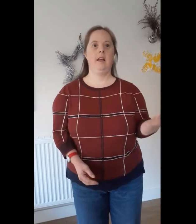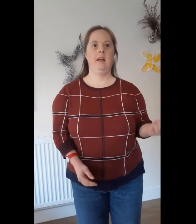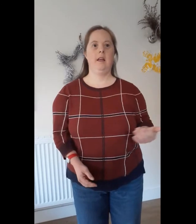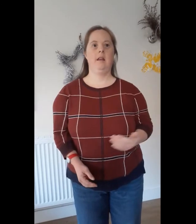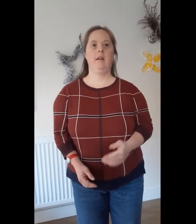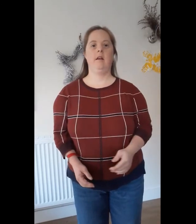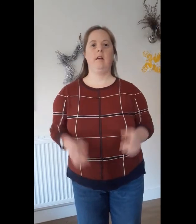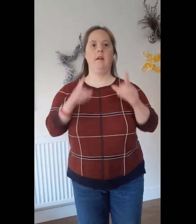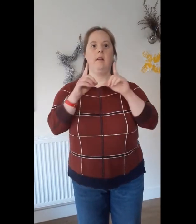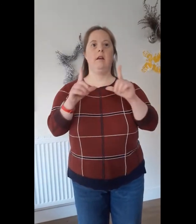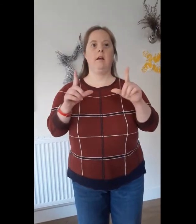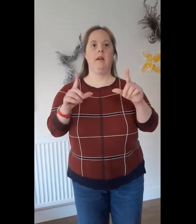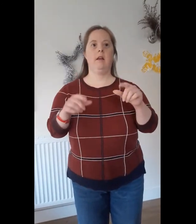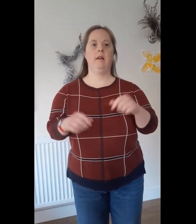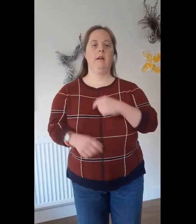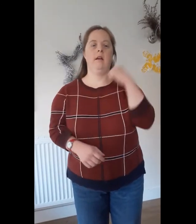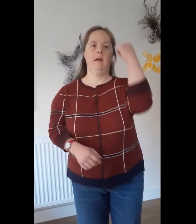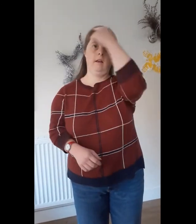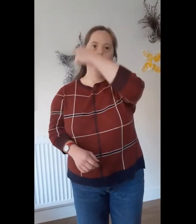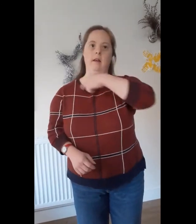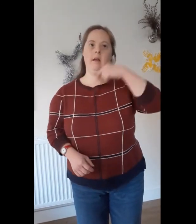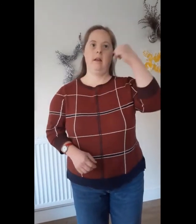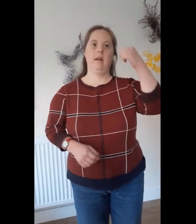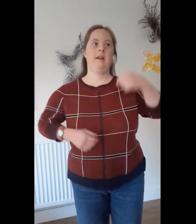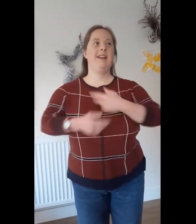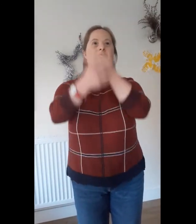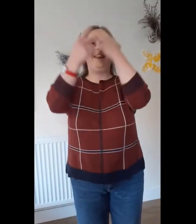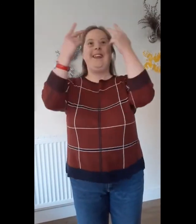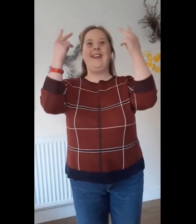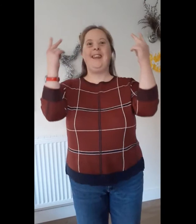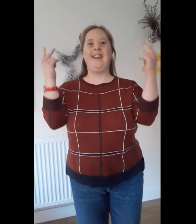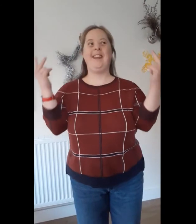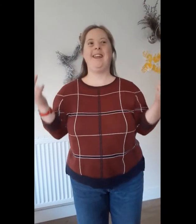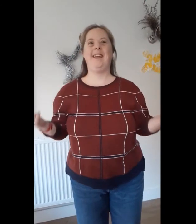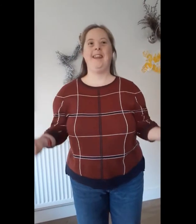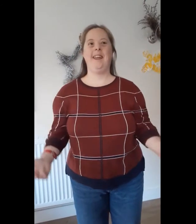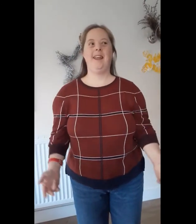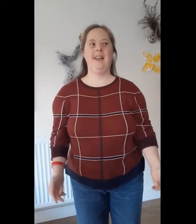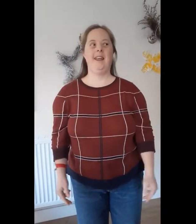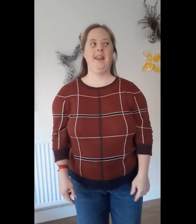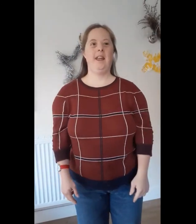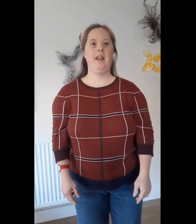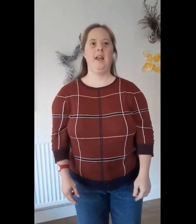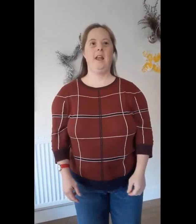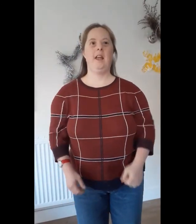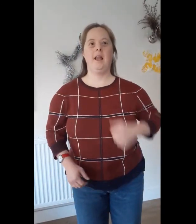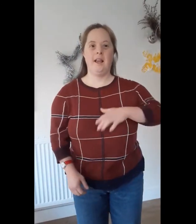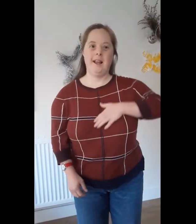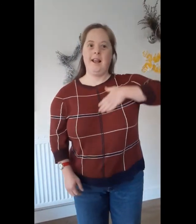The Lord make his face to shine upon you and be gracious to